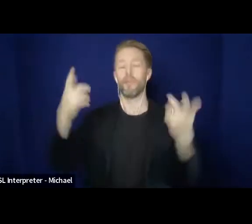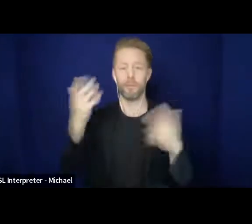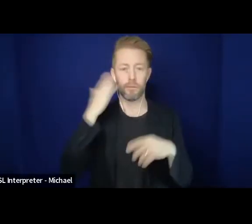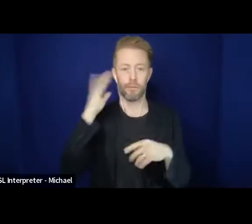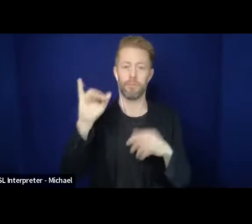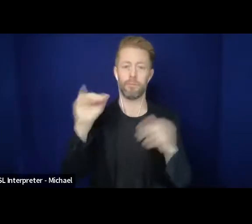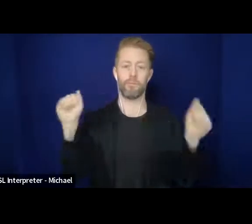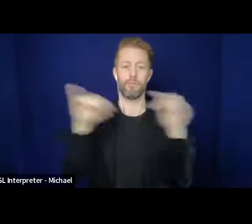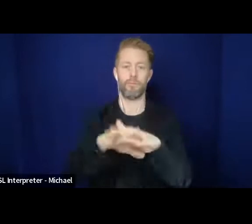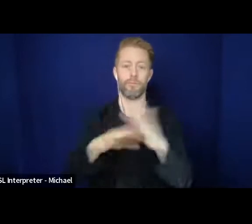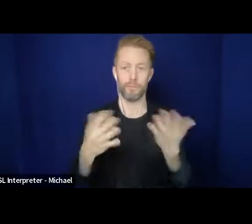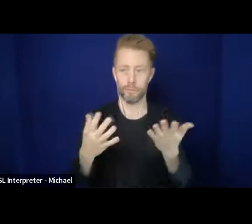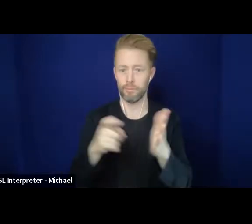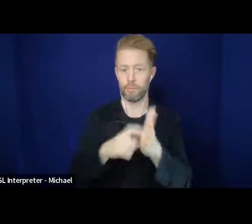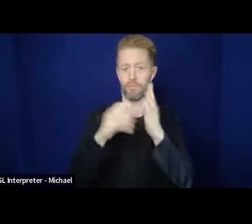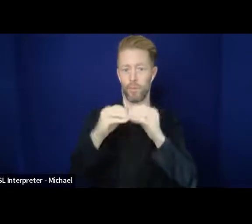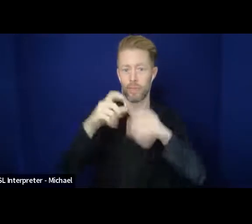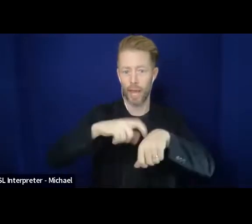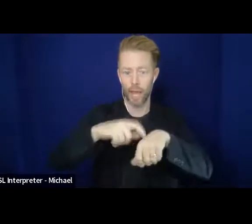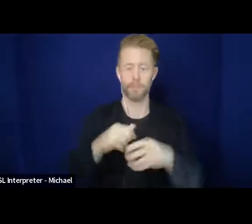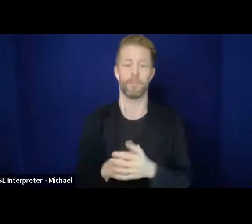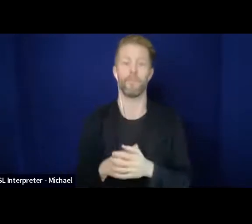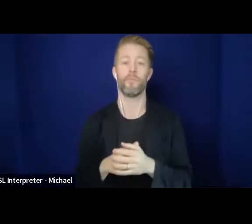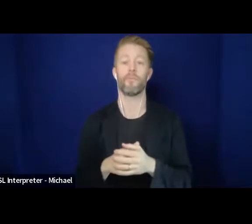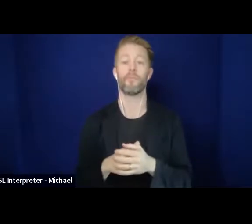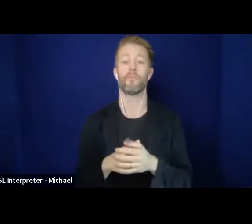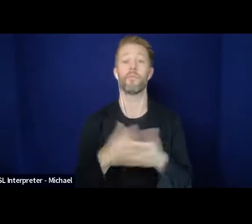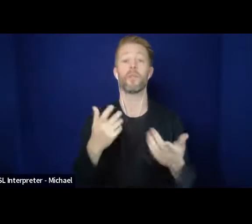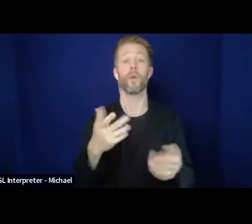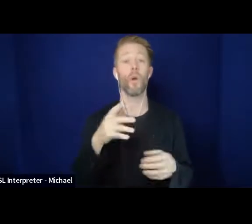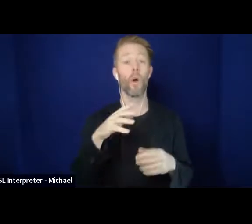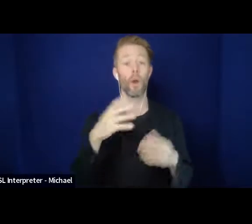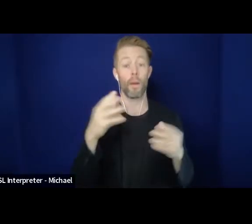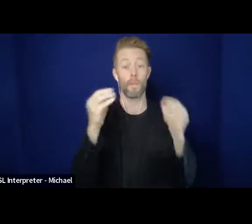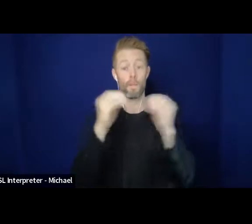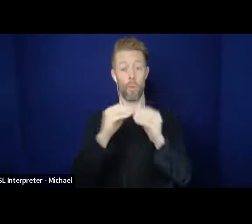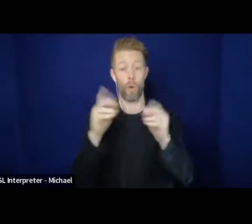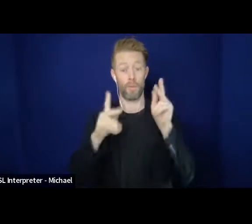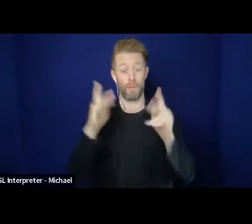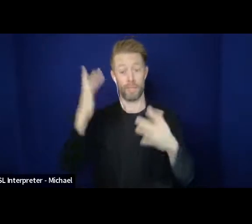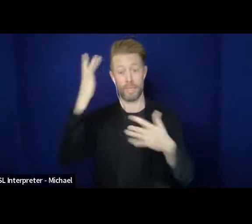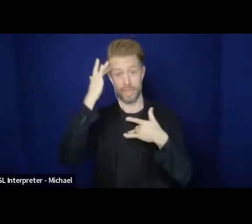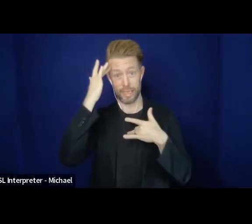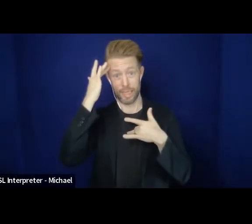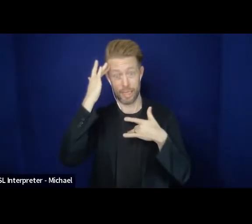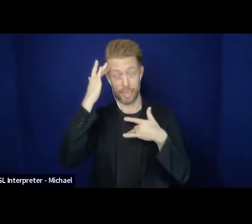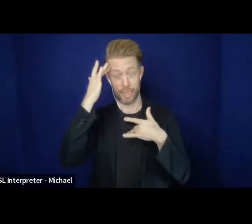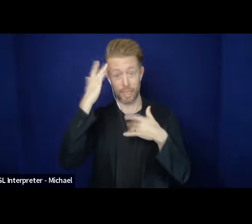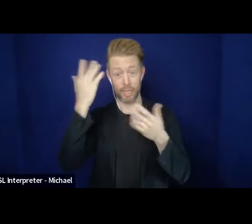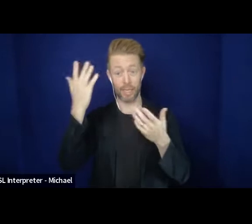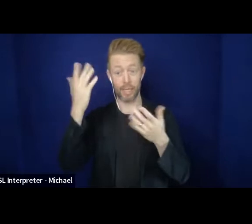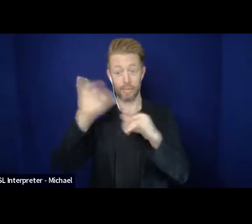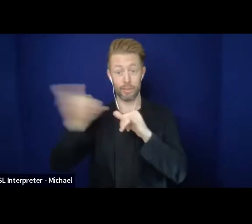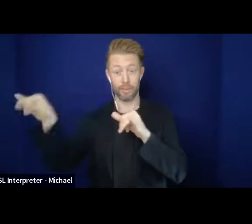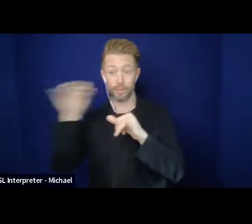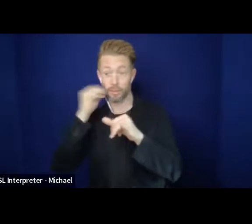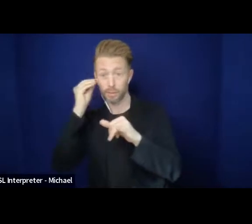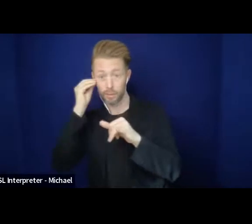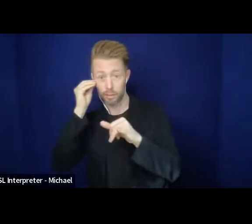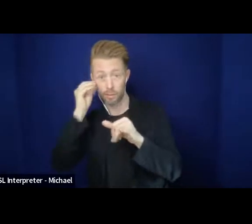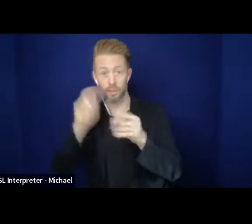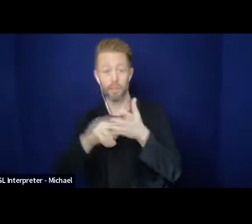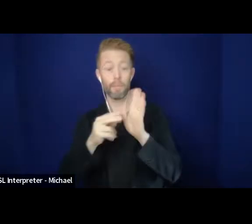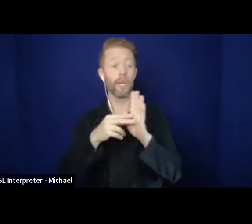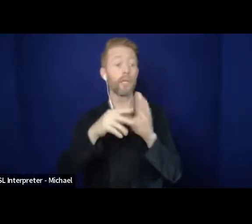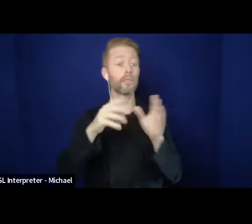take them? Your workforce is in decline because more people are sick. How many more orders and how many